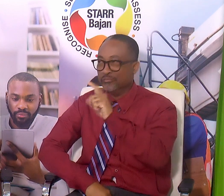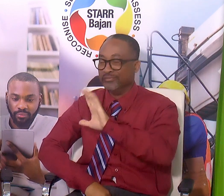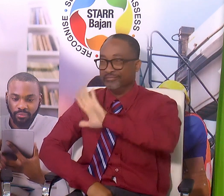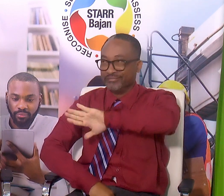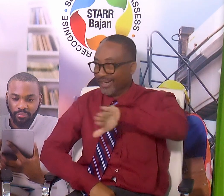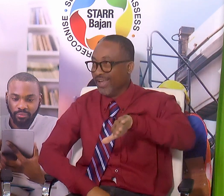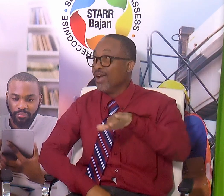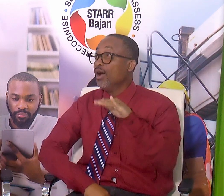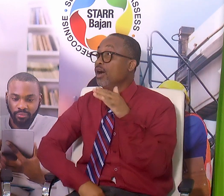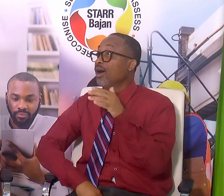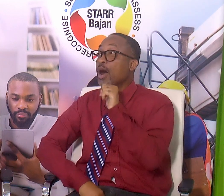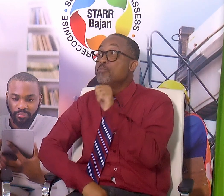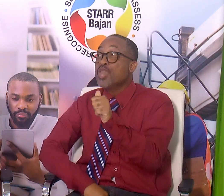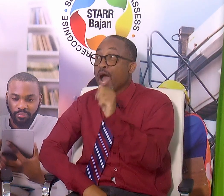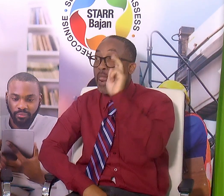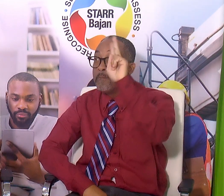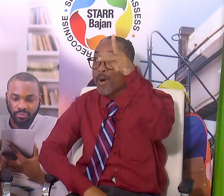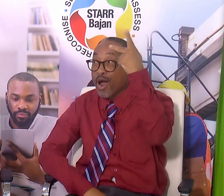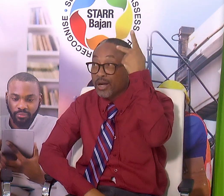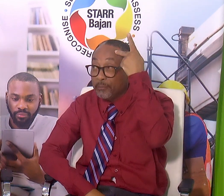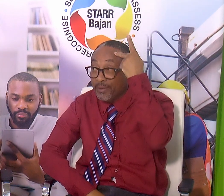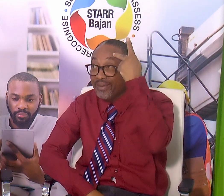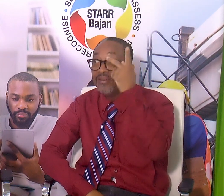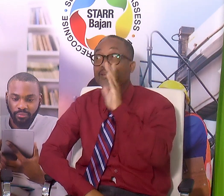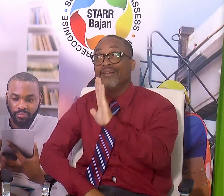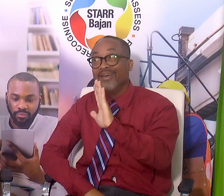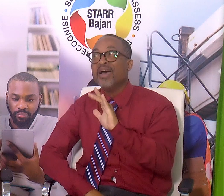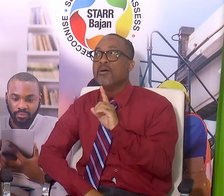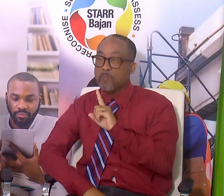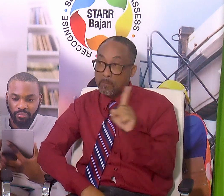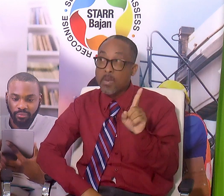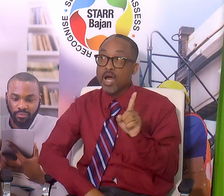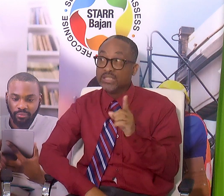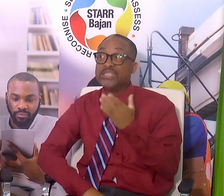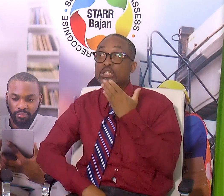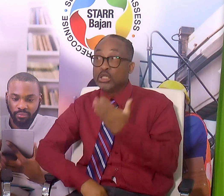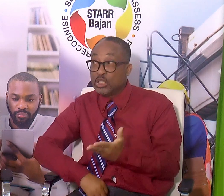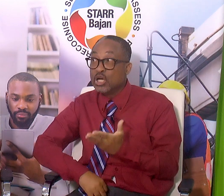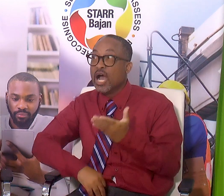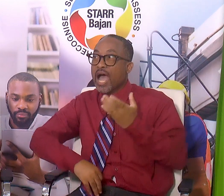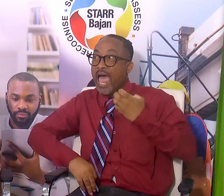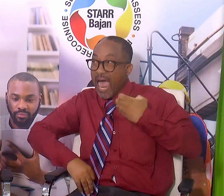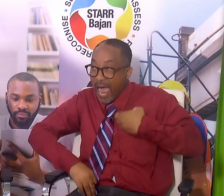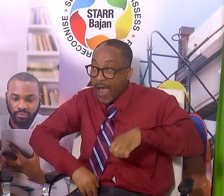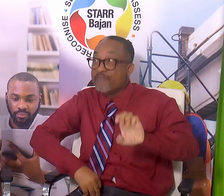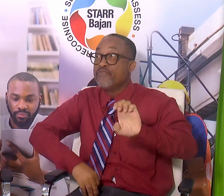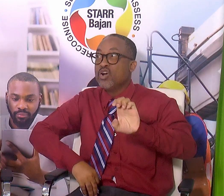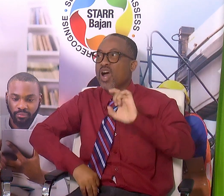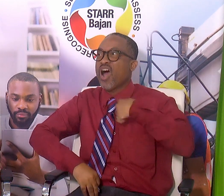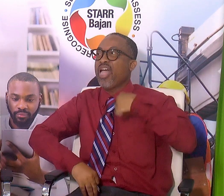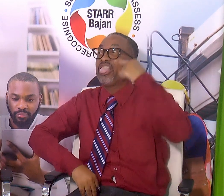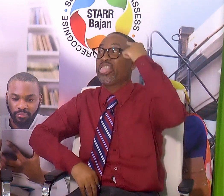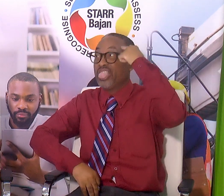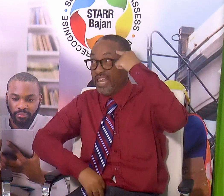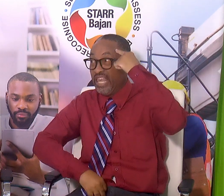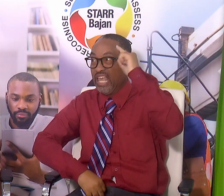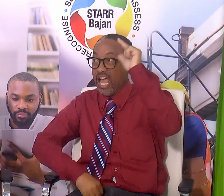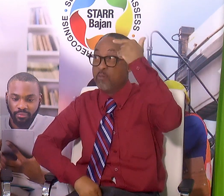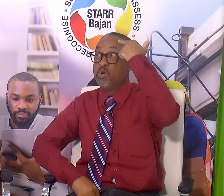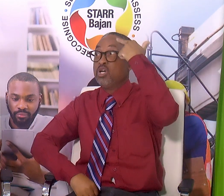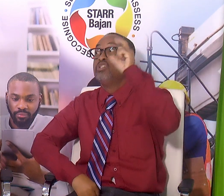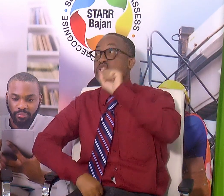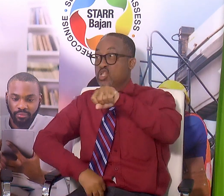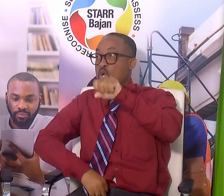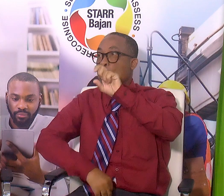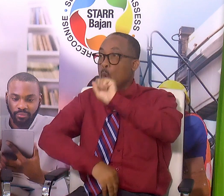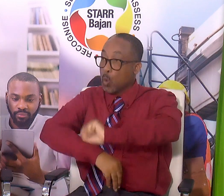I was experiencing. And even terms like deaf and dumb, they were using, and it was, took a